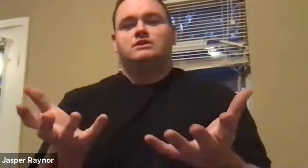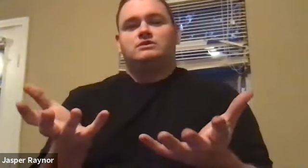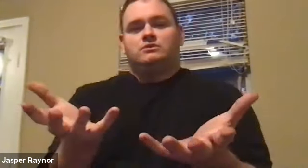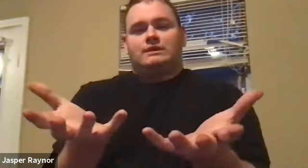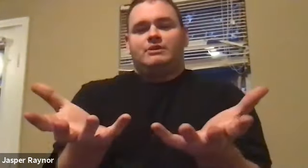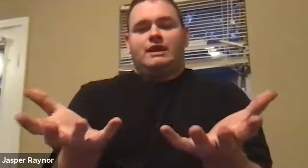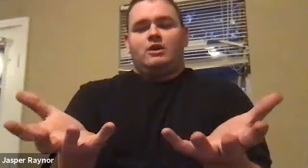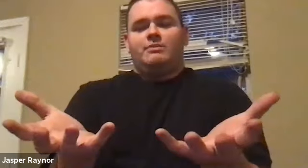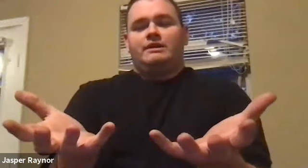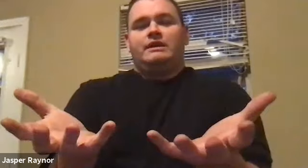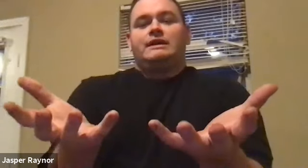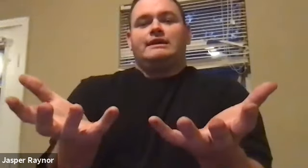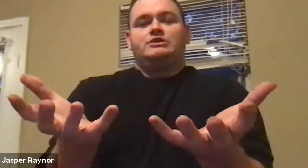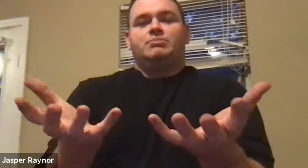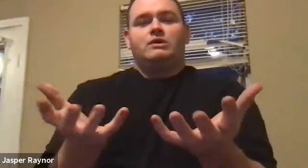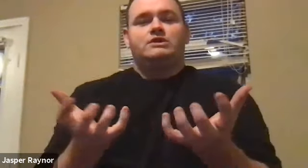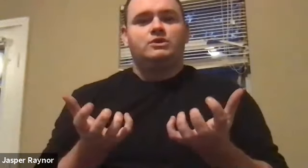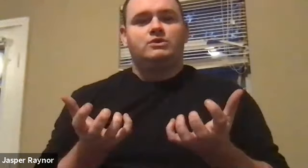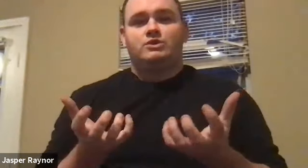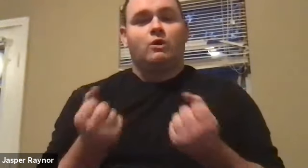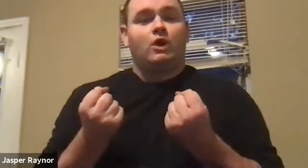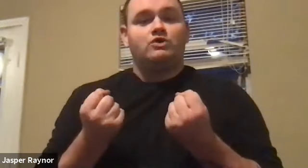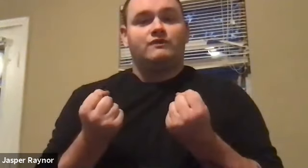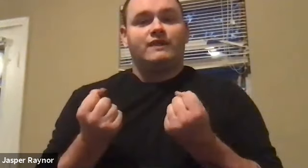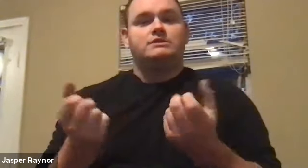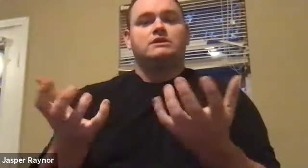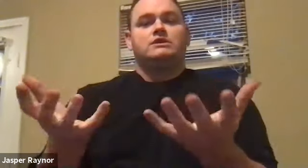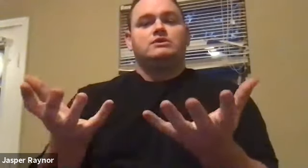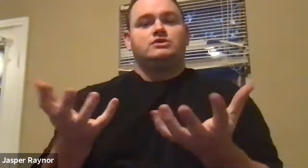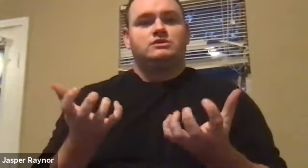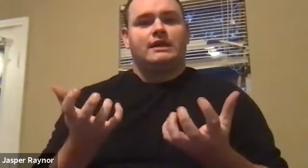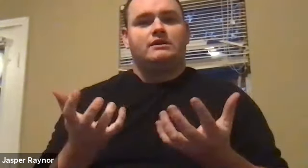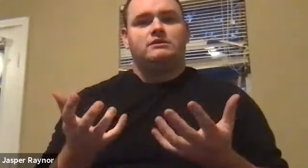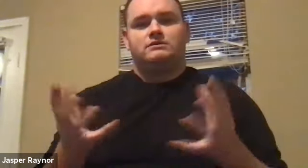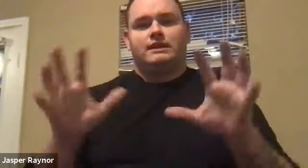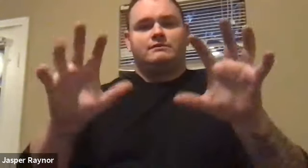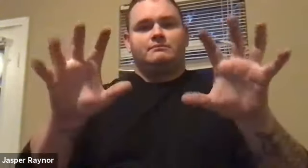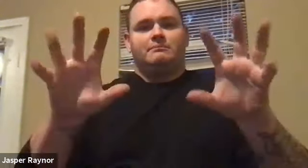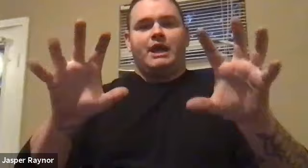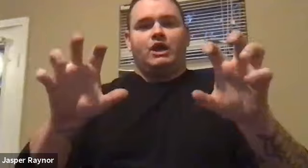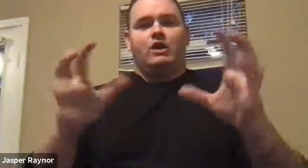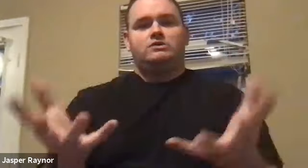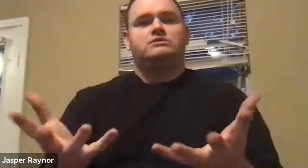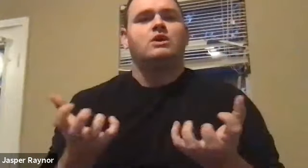You keep your hand open, and as you pull it to you, you don't close your fist. You just kind of like bear claws.